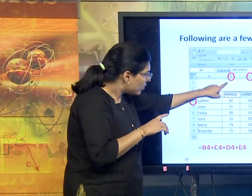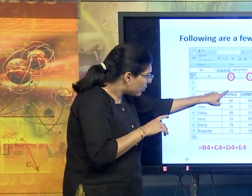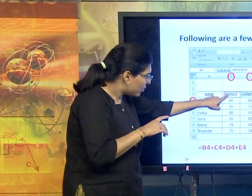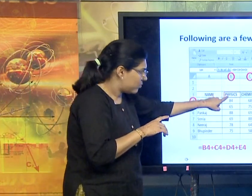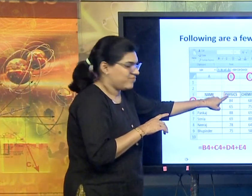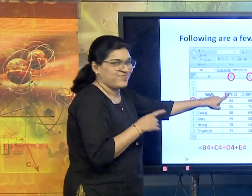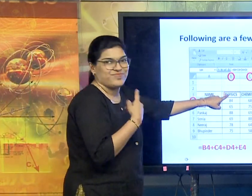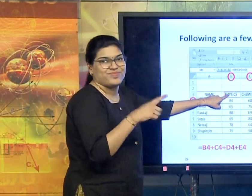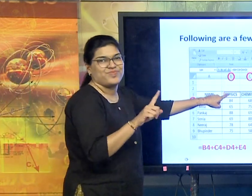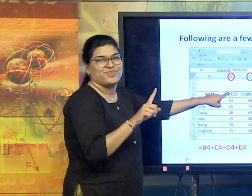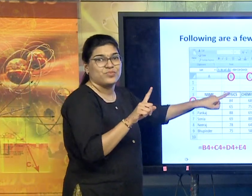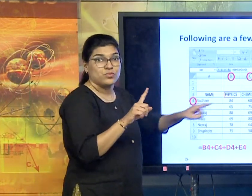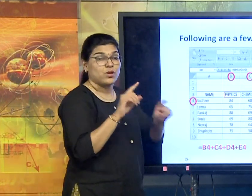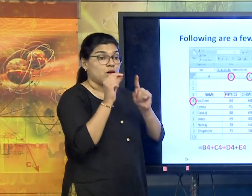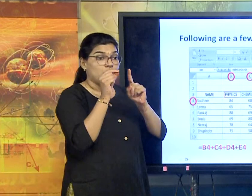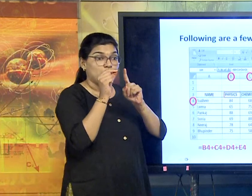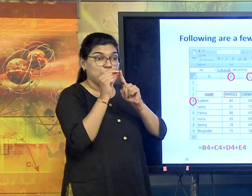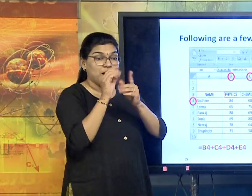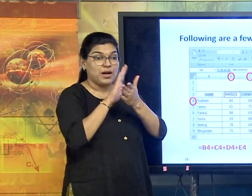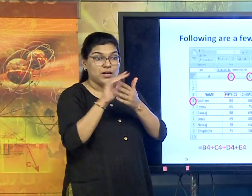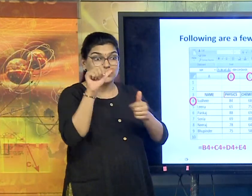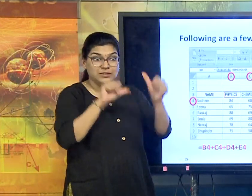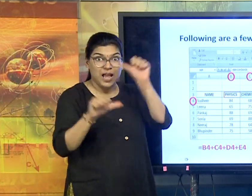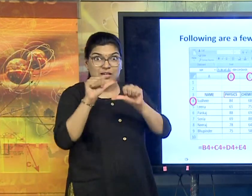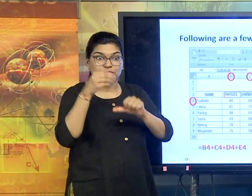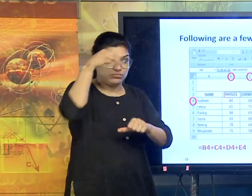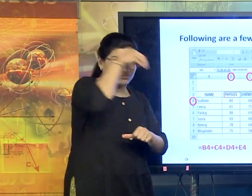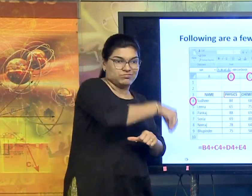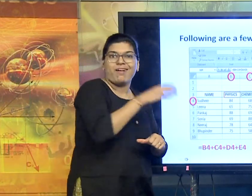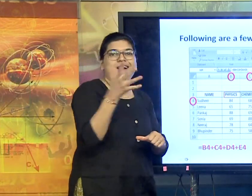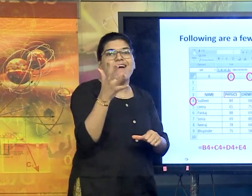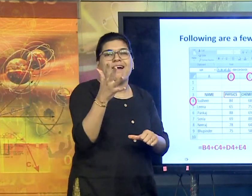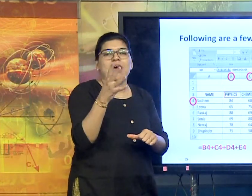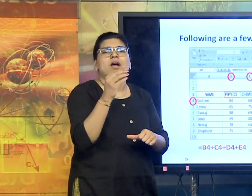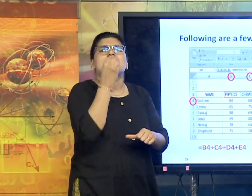that B? That is the cell name.